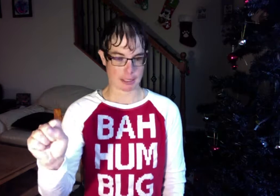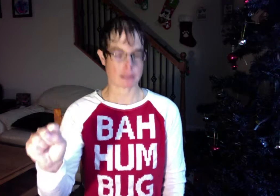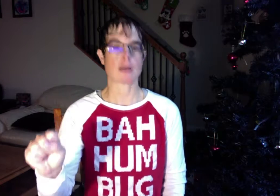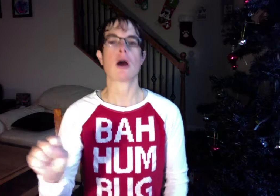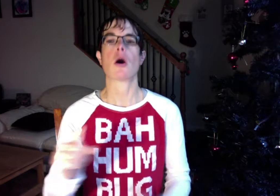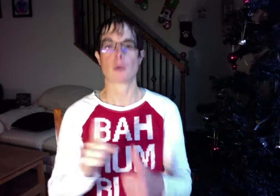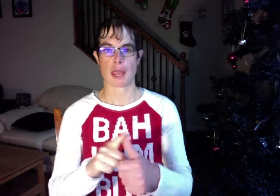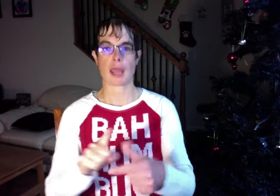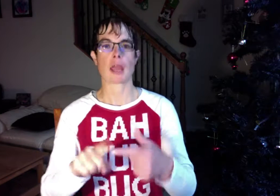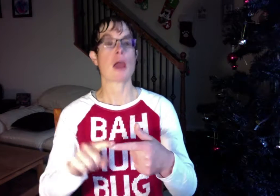Impolite.